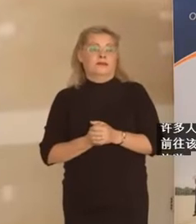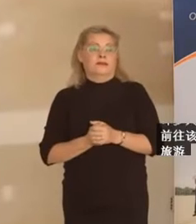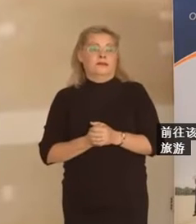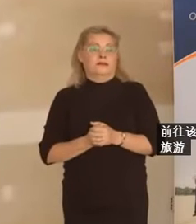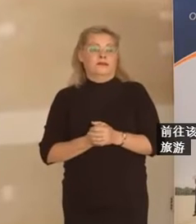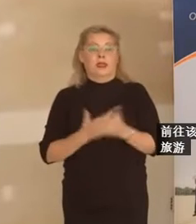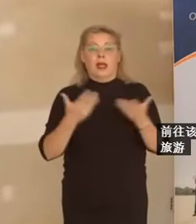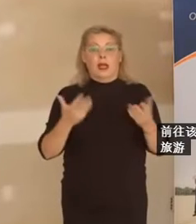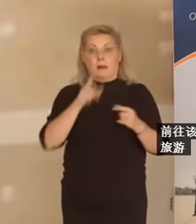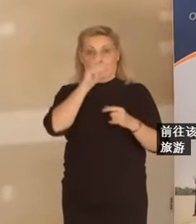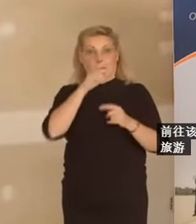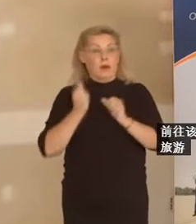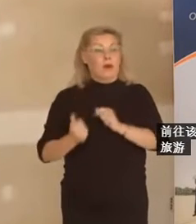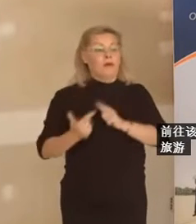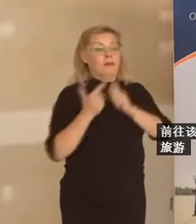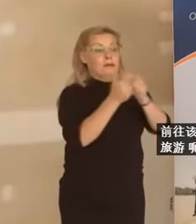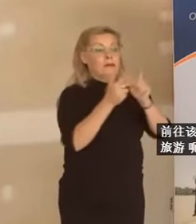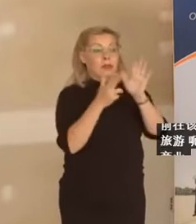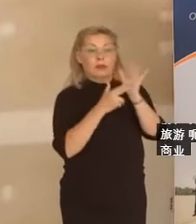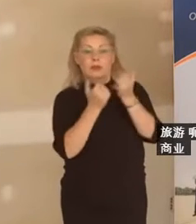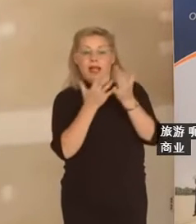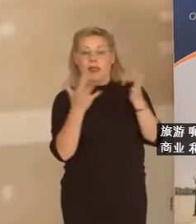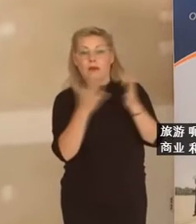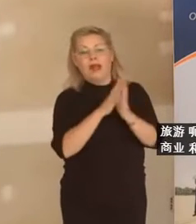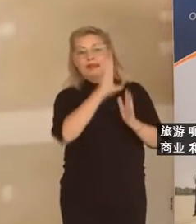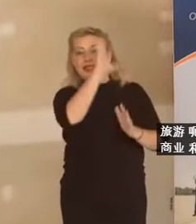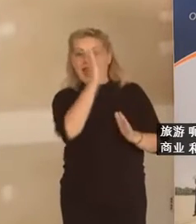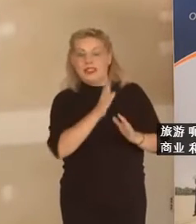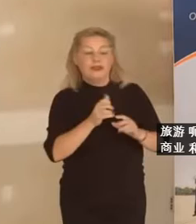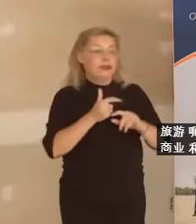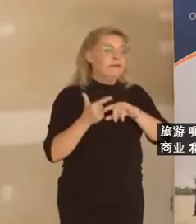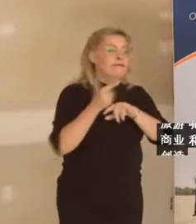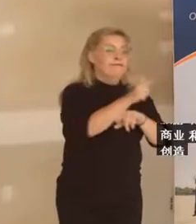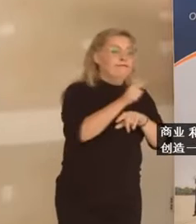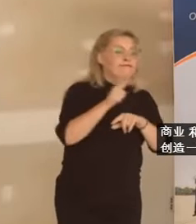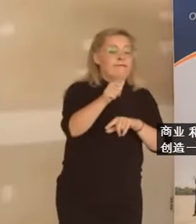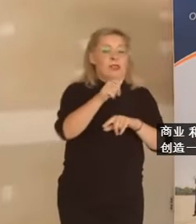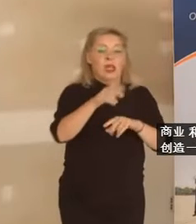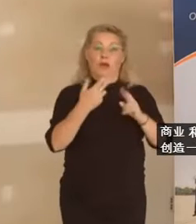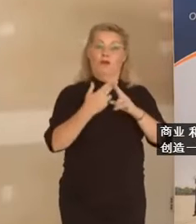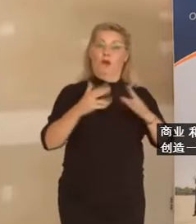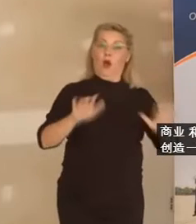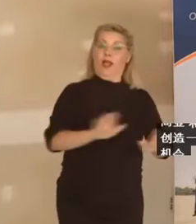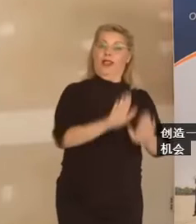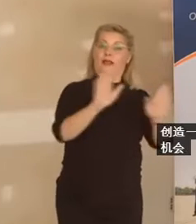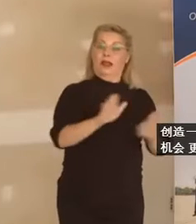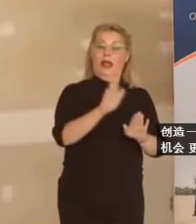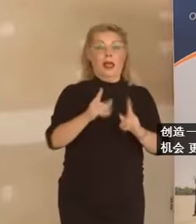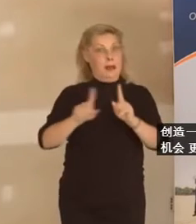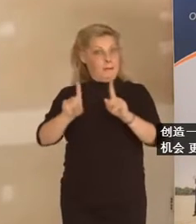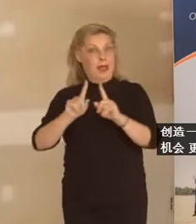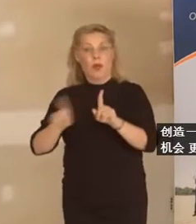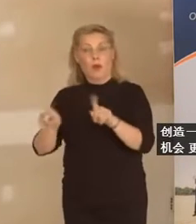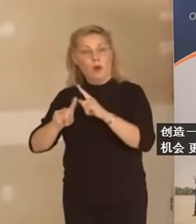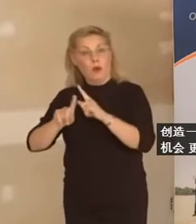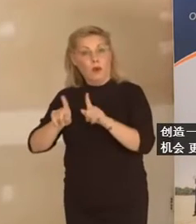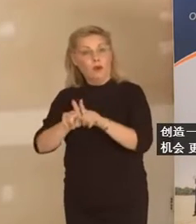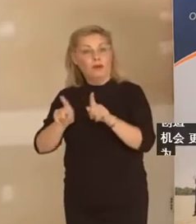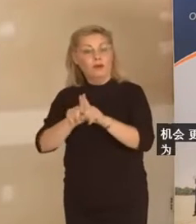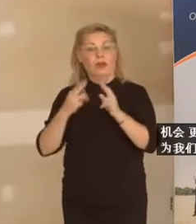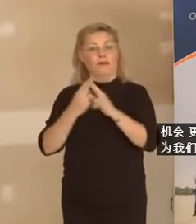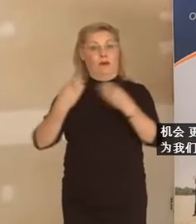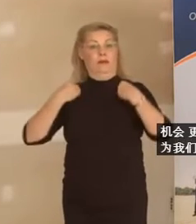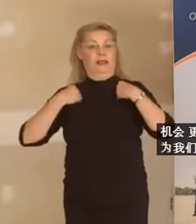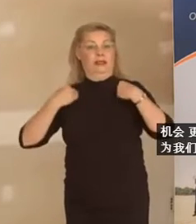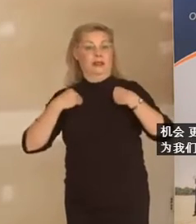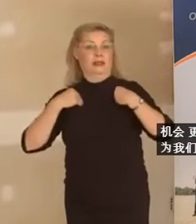New South Wales for tourism, but also for business, and this opportunity and creation of a new hangar, more opportunities, more investment from Rex